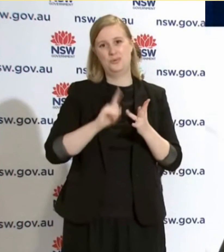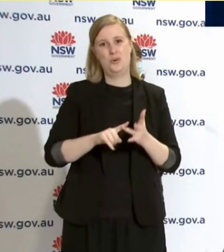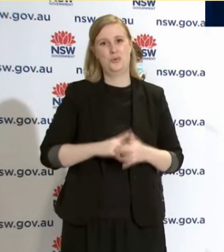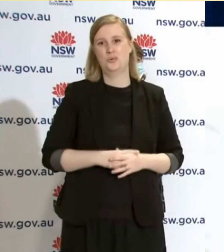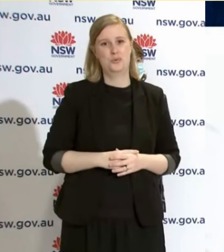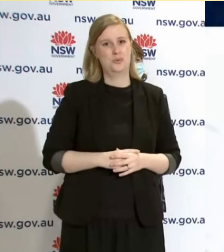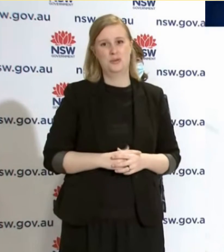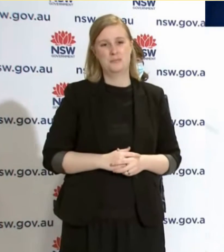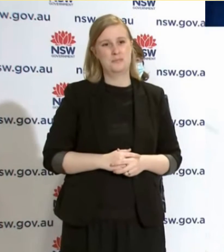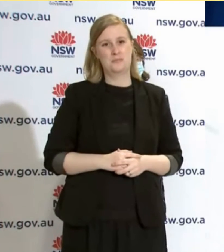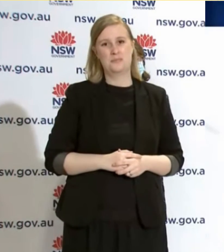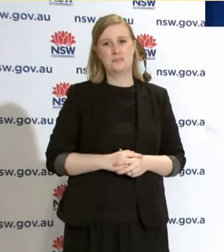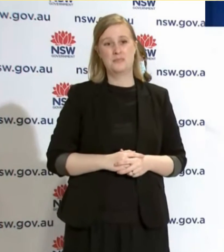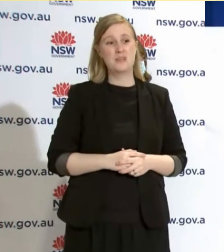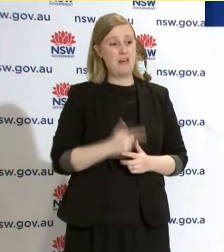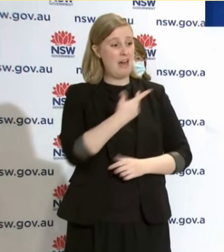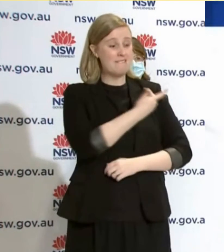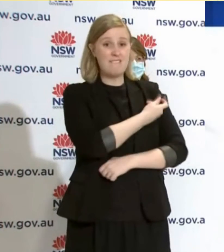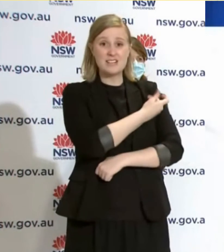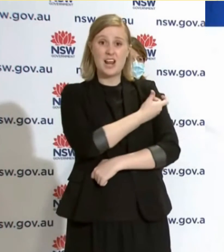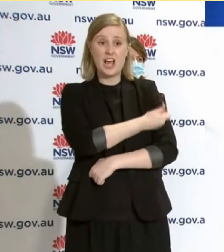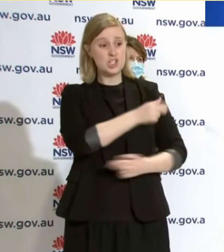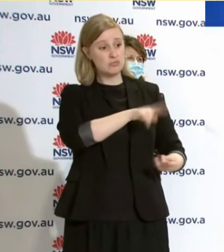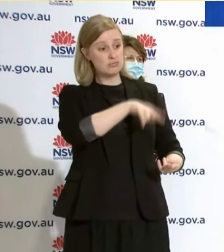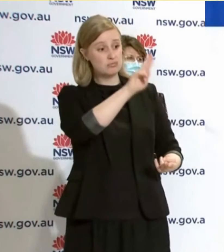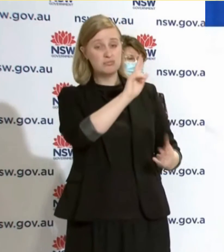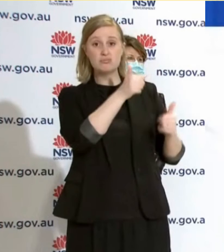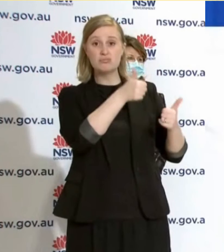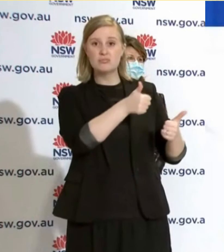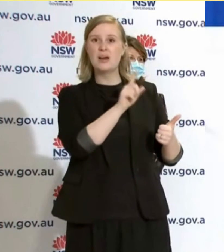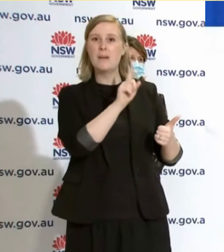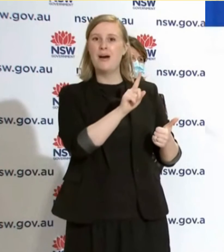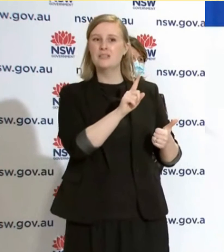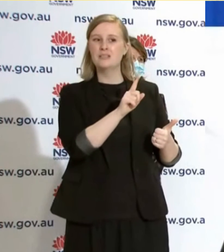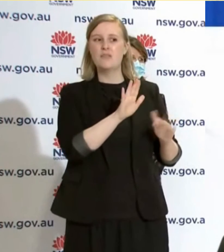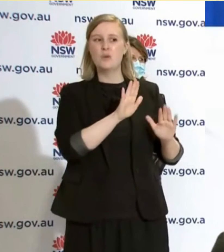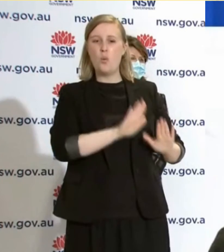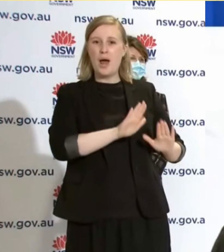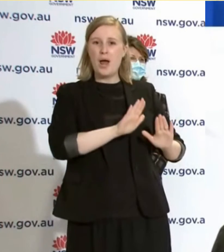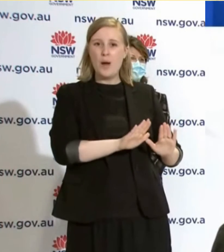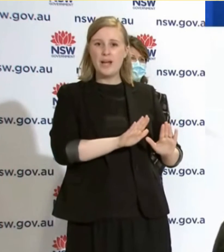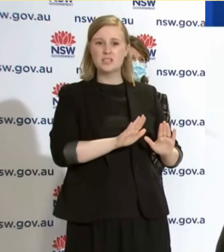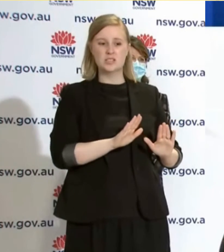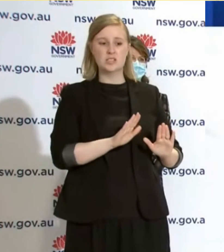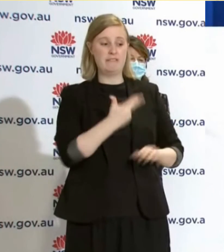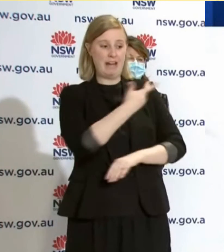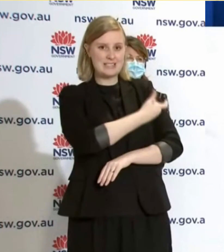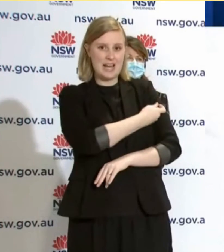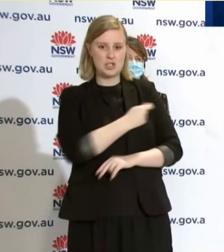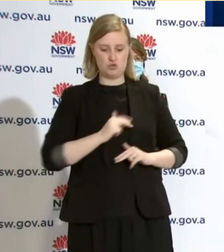let's be clear, the impact of vaccination takes a while. It takes at least 2 to 3 weeks for vaccines to